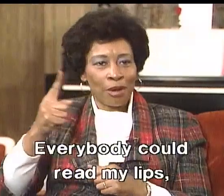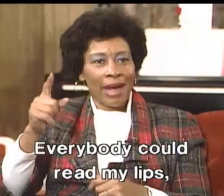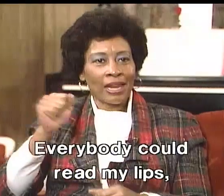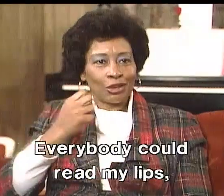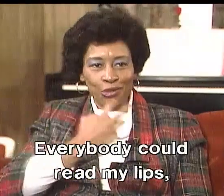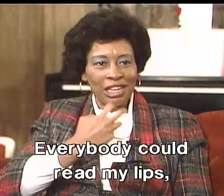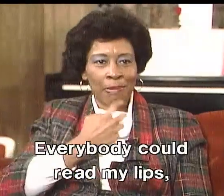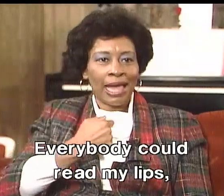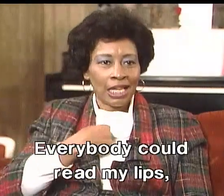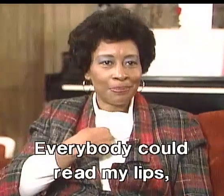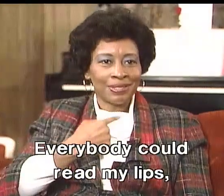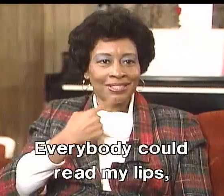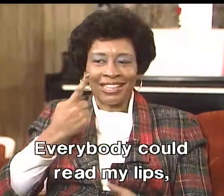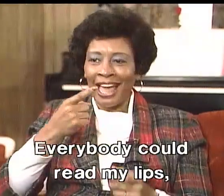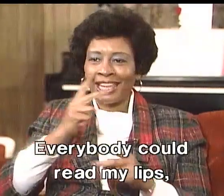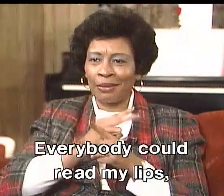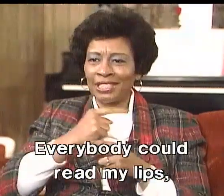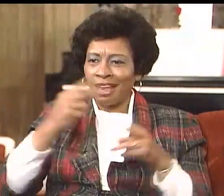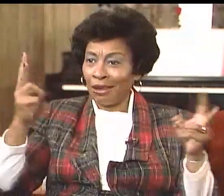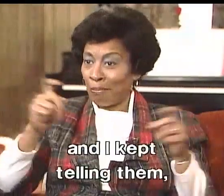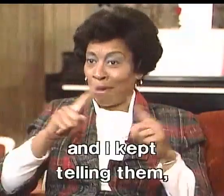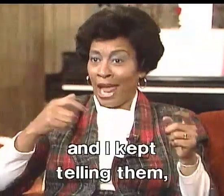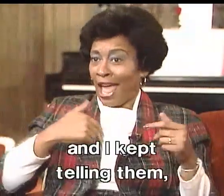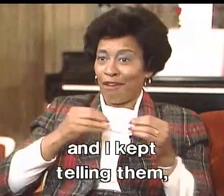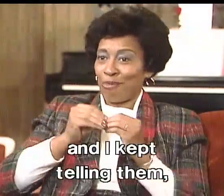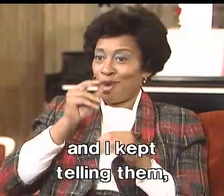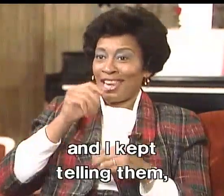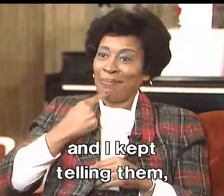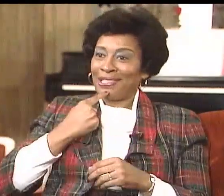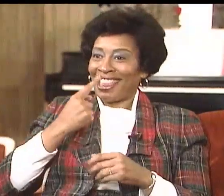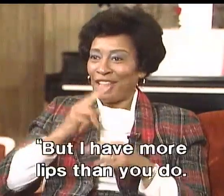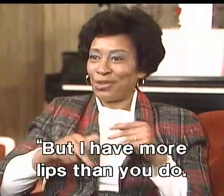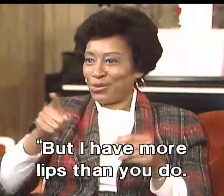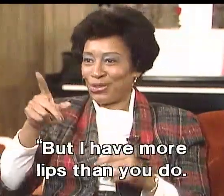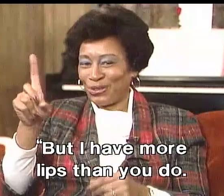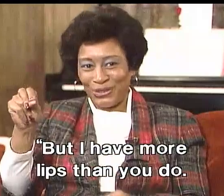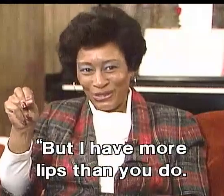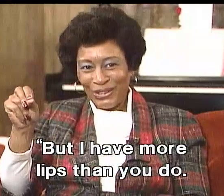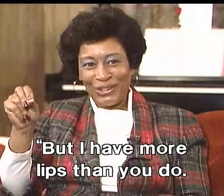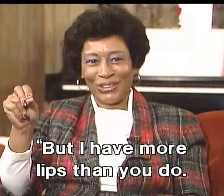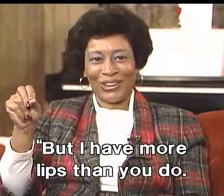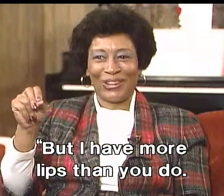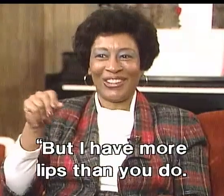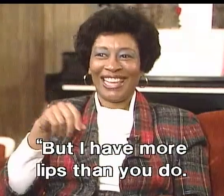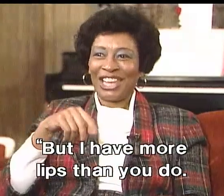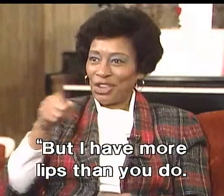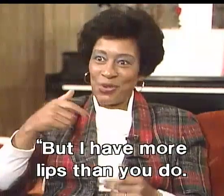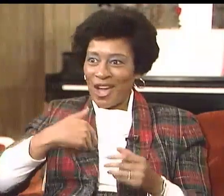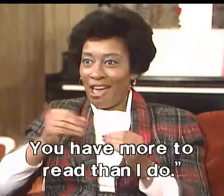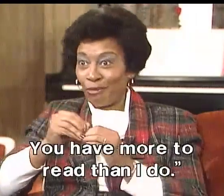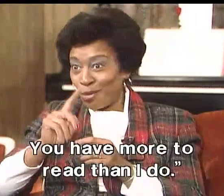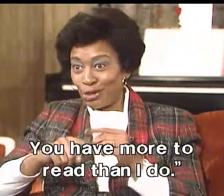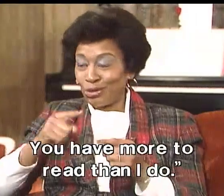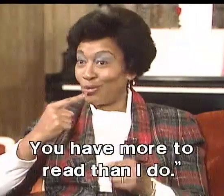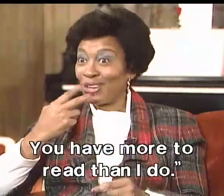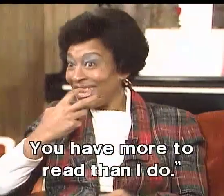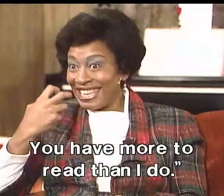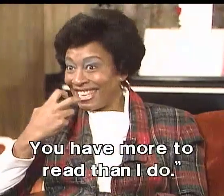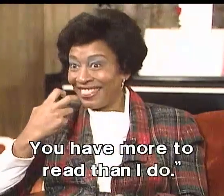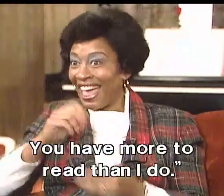Everybody could read my lips, and I kept telling them, but I have more lips than you do. You know, you have more to read than